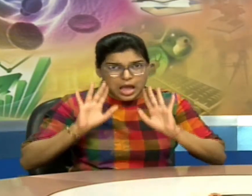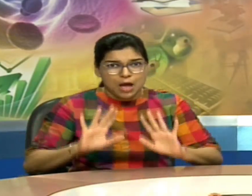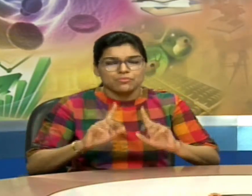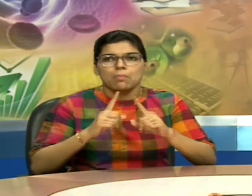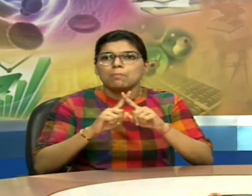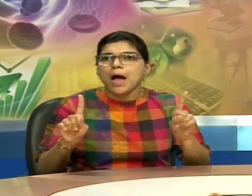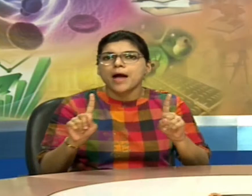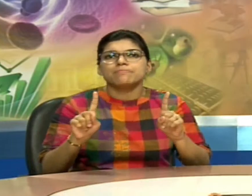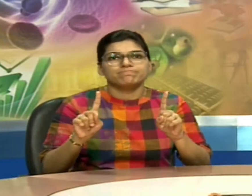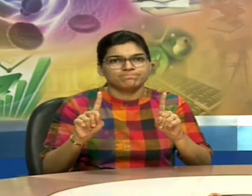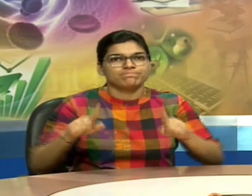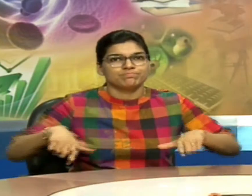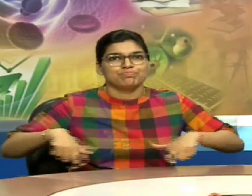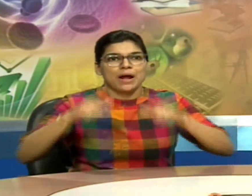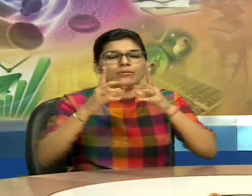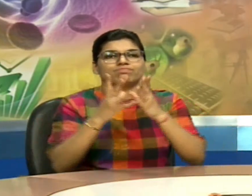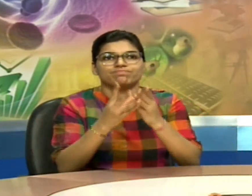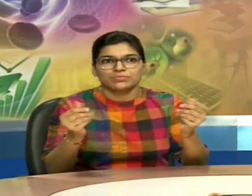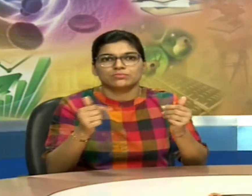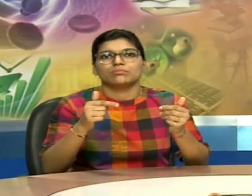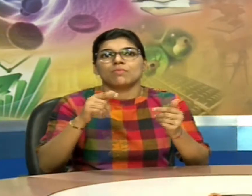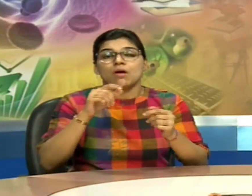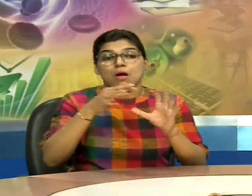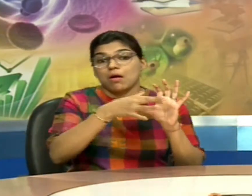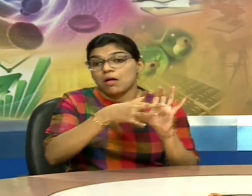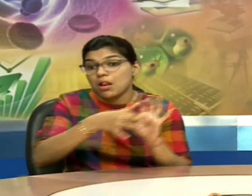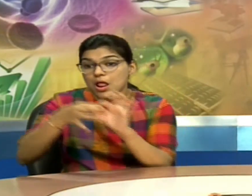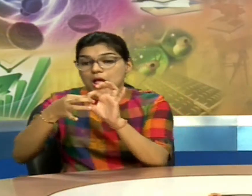seen in few places. They are all extinct now.